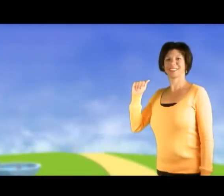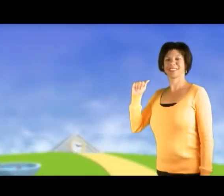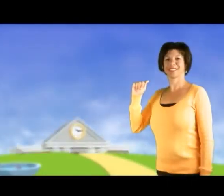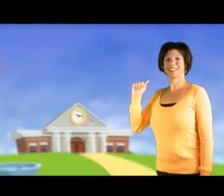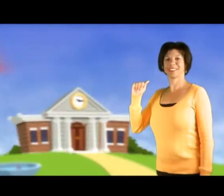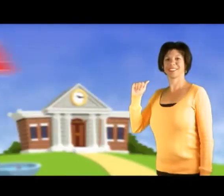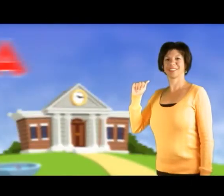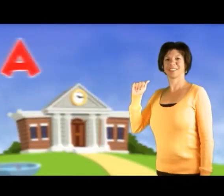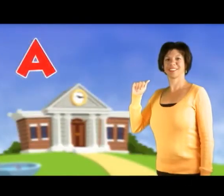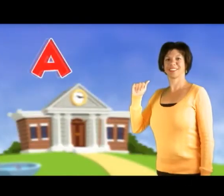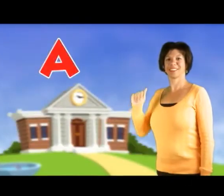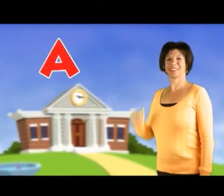A